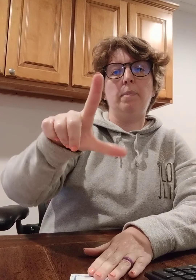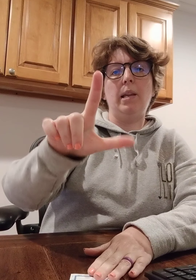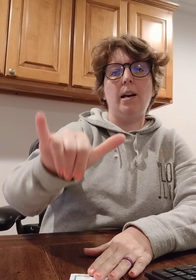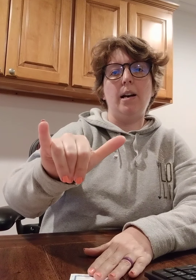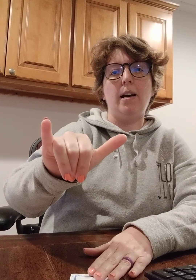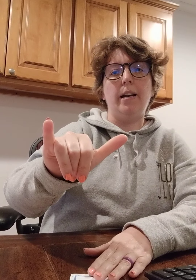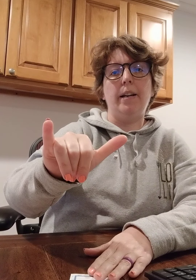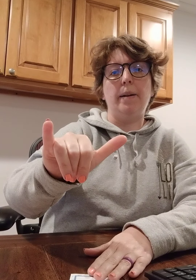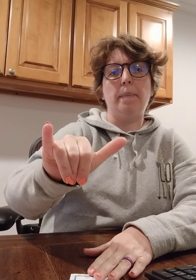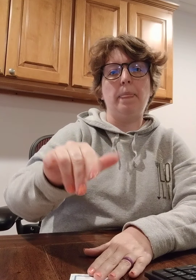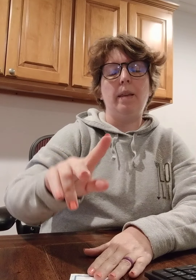Multiply.